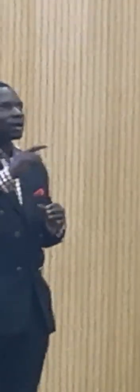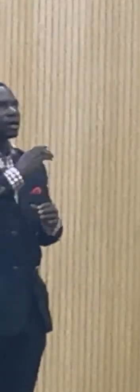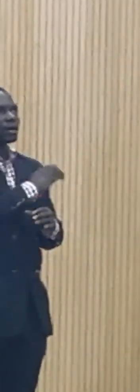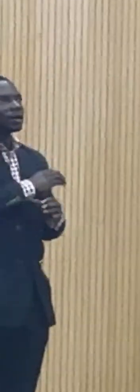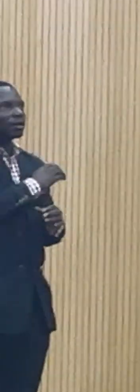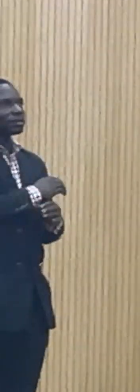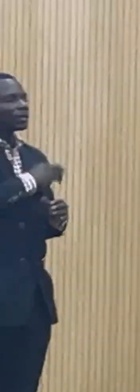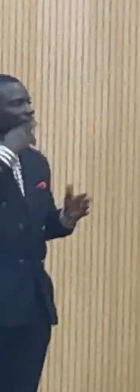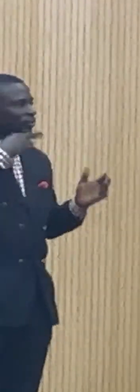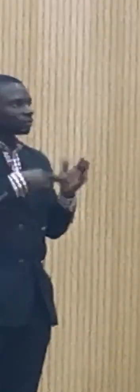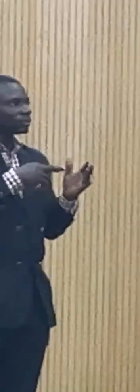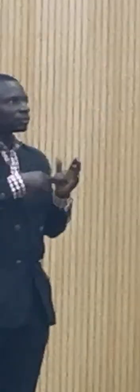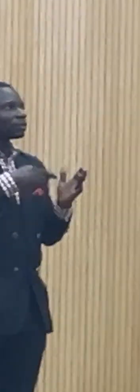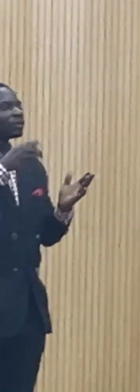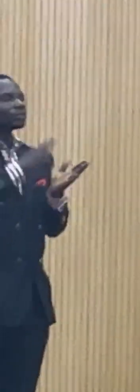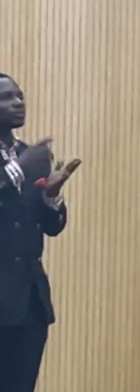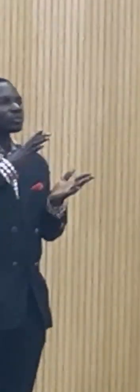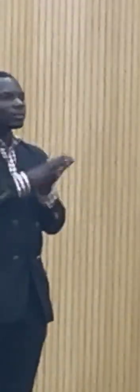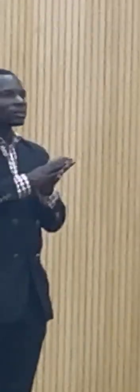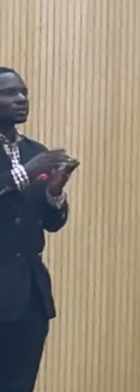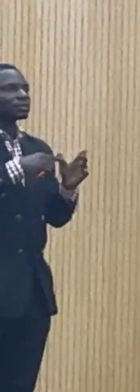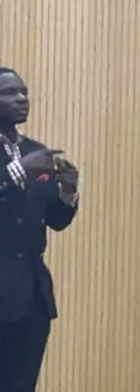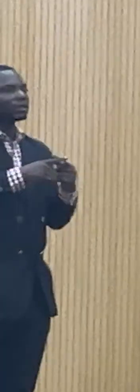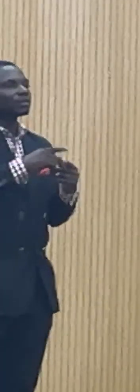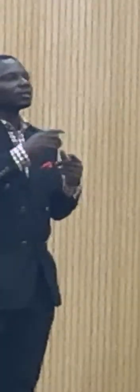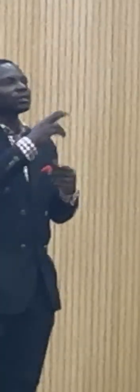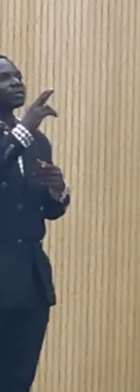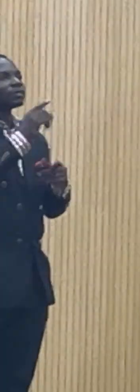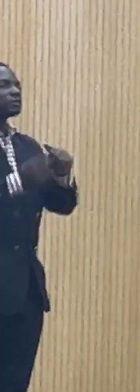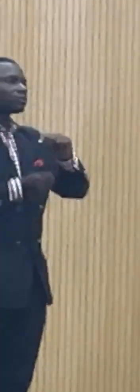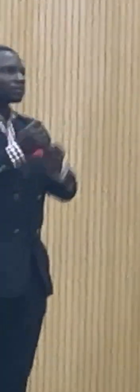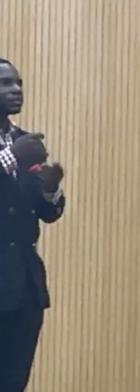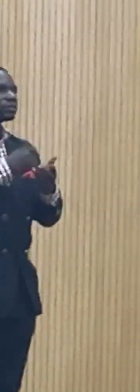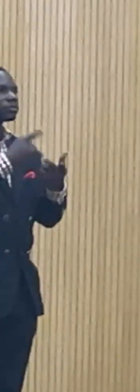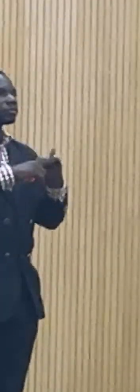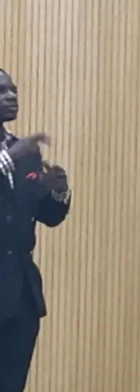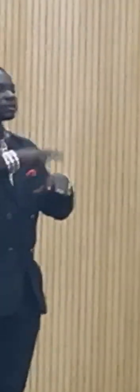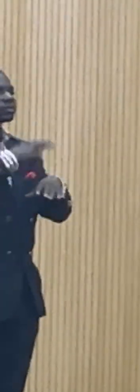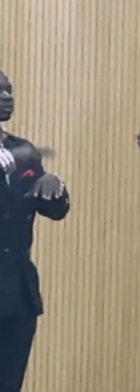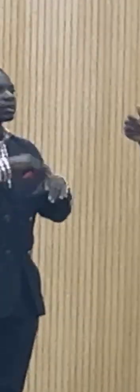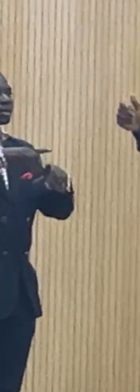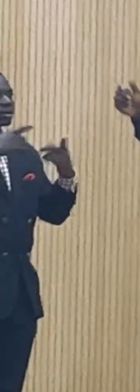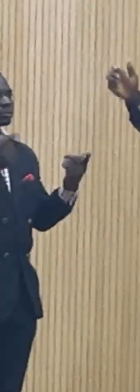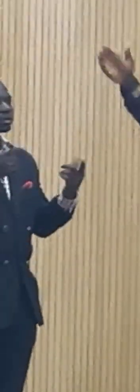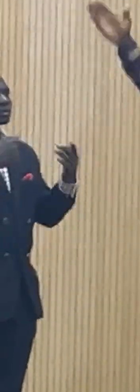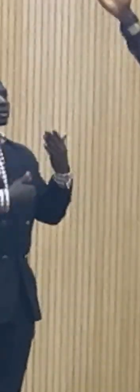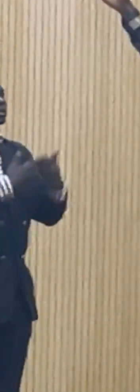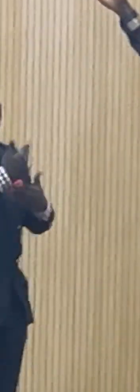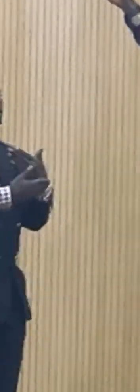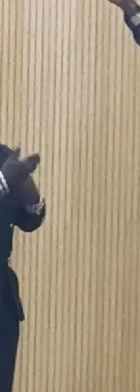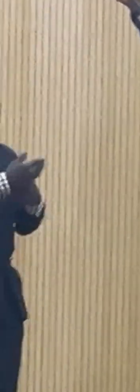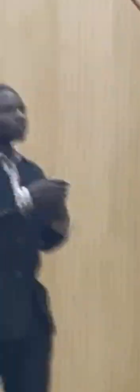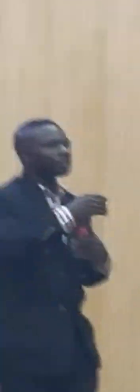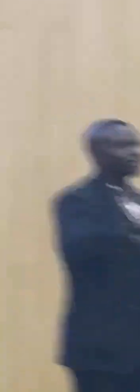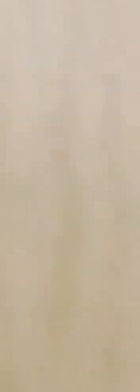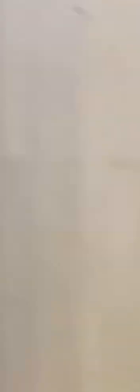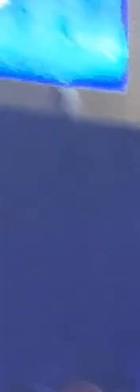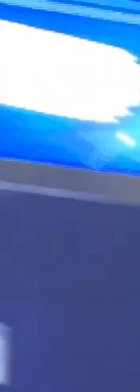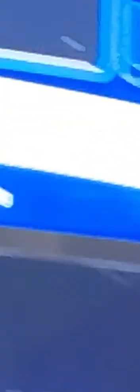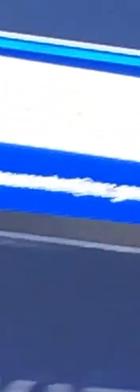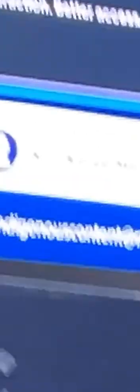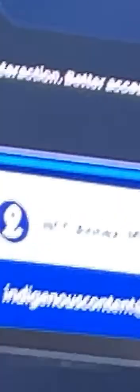character recognition, document context, and then it's also translated to a natural language. Now, the next slide, give me the next slide,